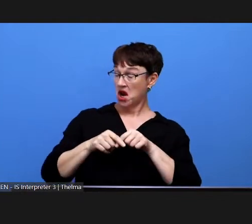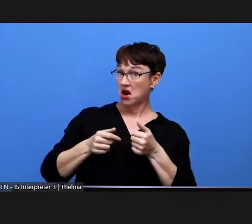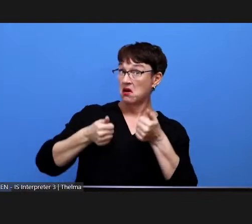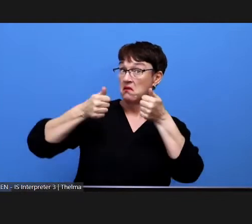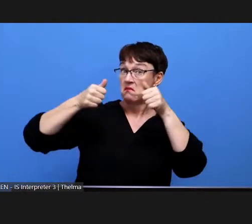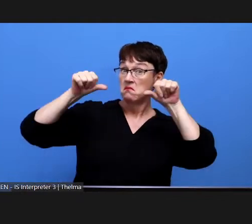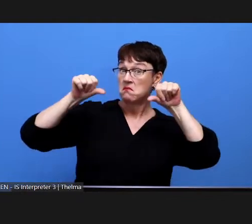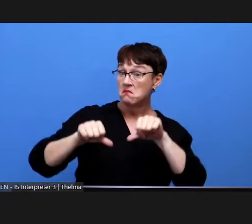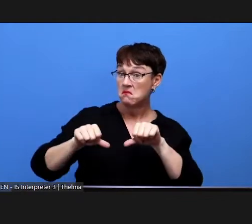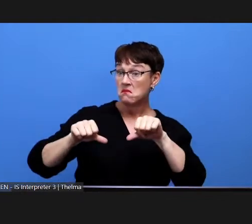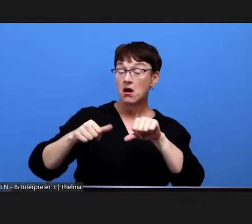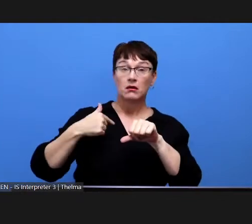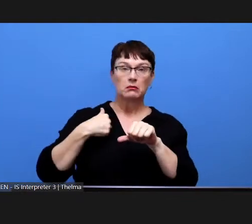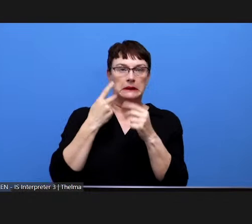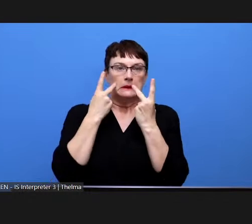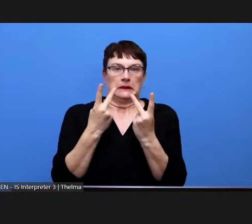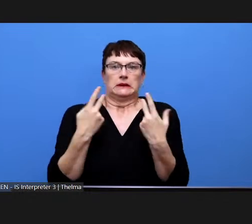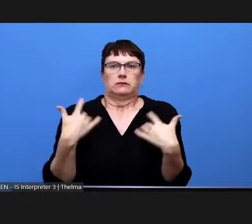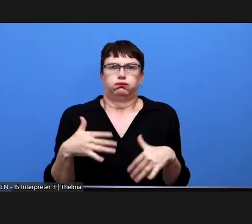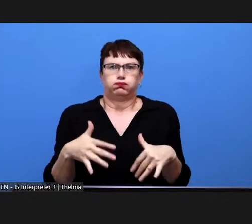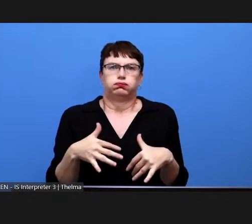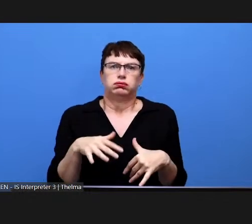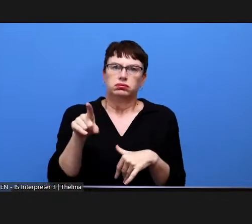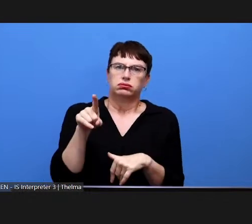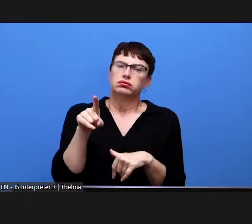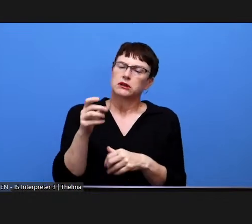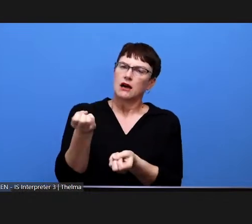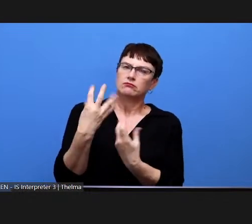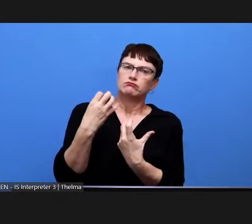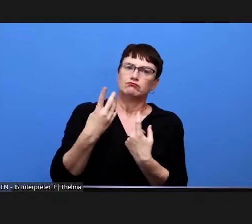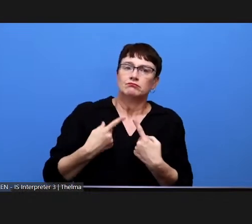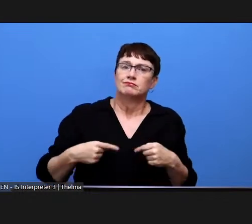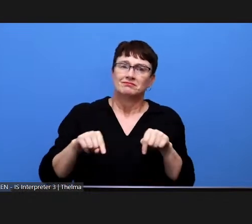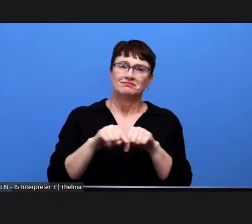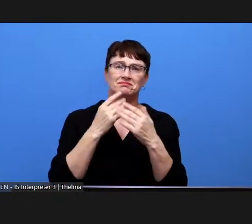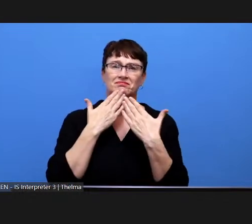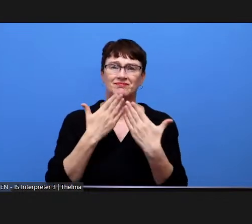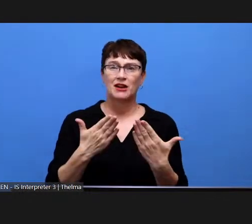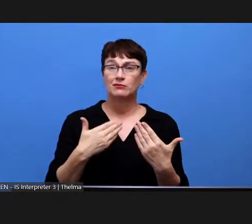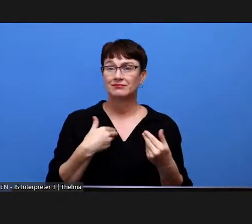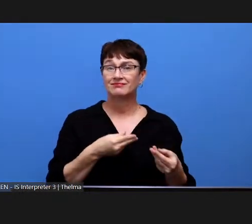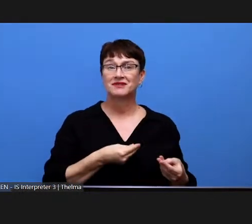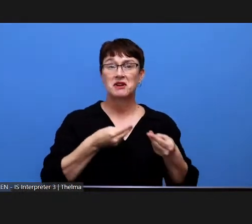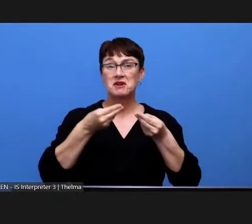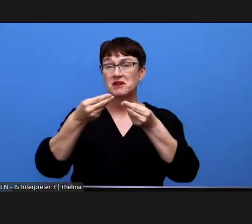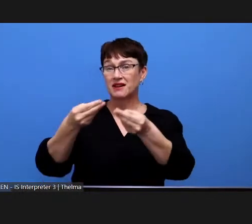your experience from your organization? Thank you very much, Marcel. You have 5 minutes.